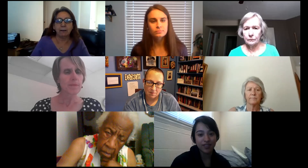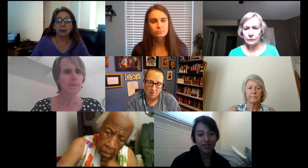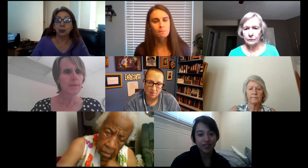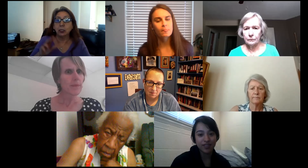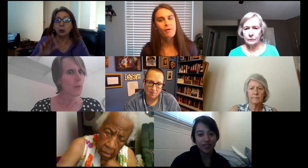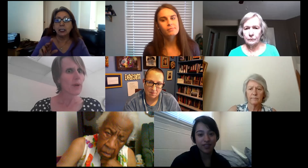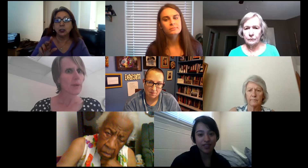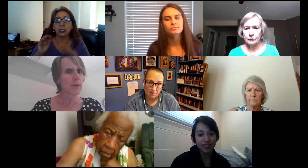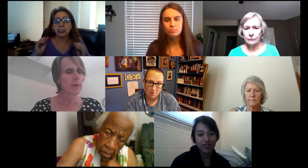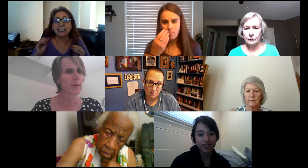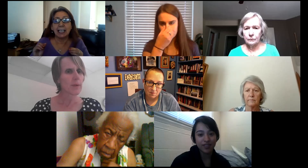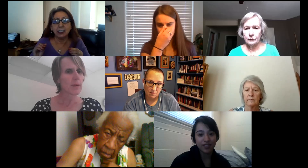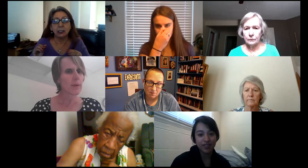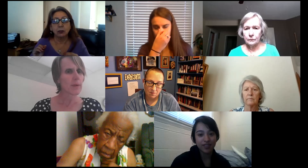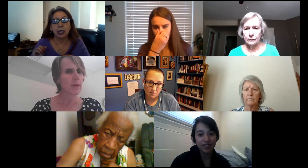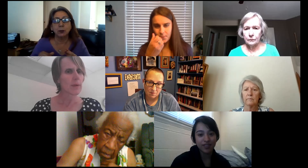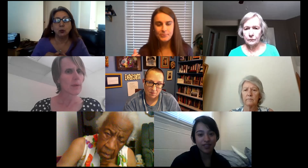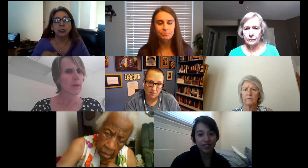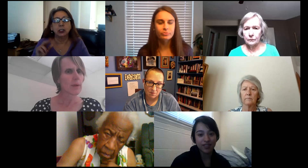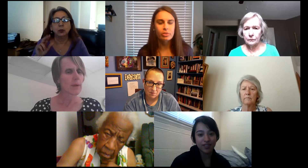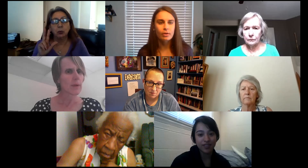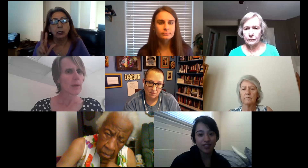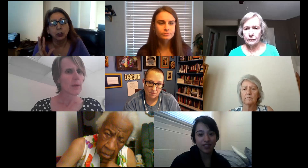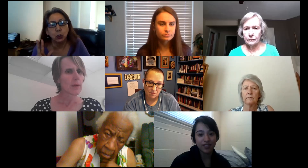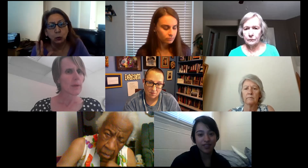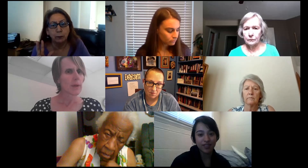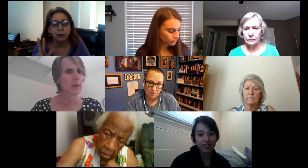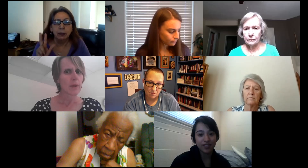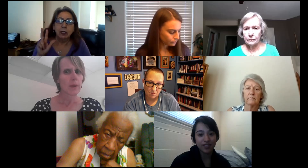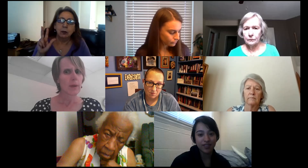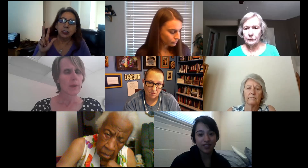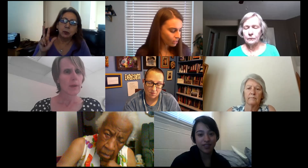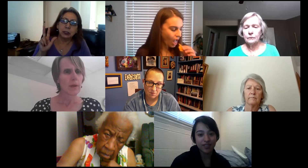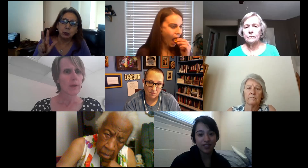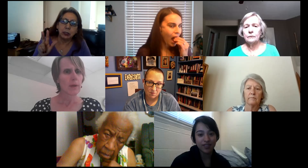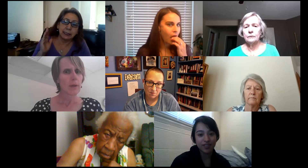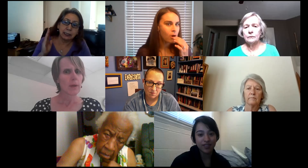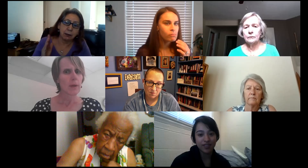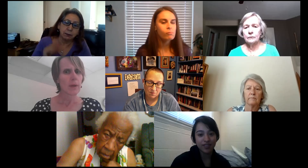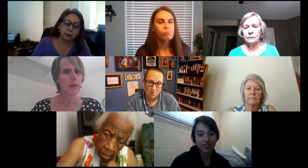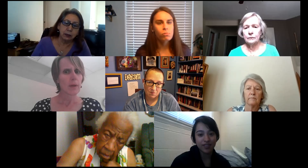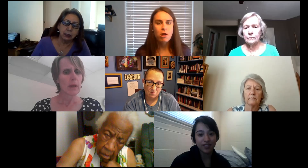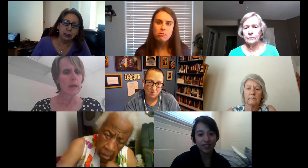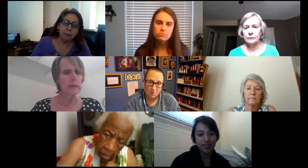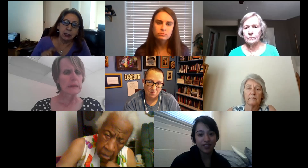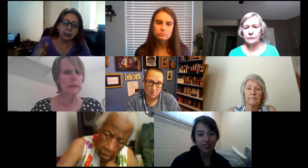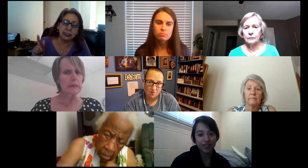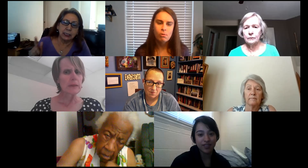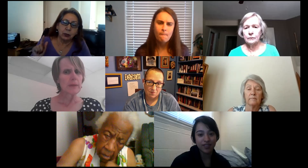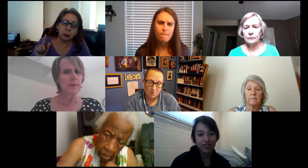They only went to teach us sign up to when she was 3 years old. When she was 3, they stopped because they said at 3 years